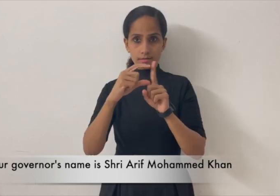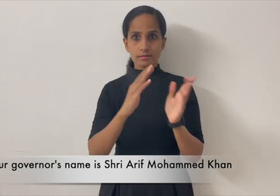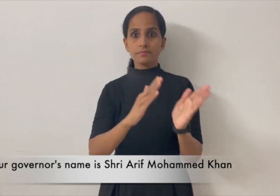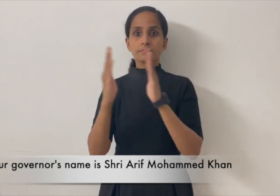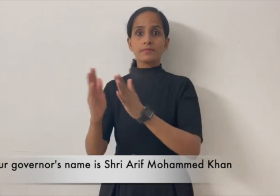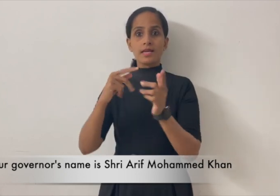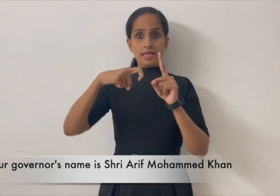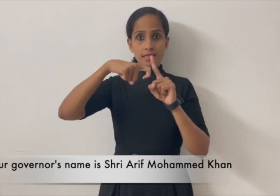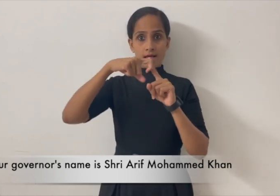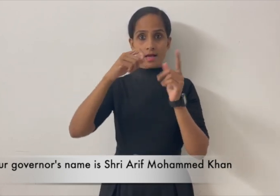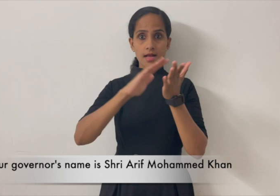Khan.